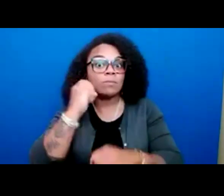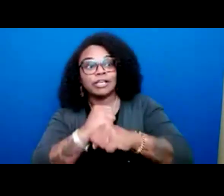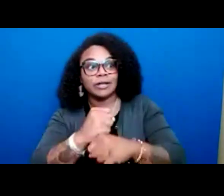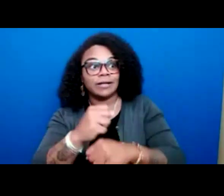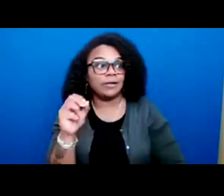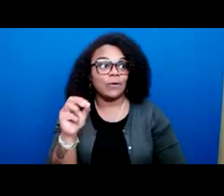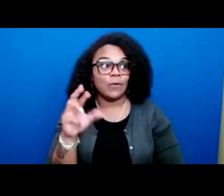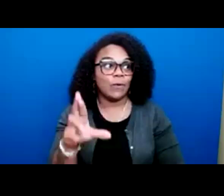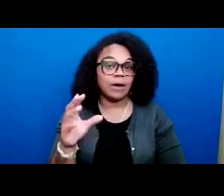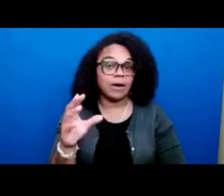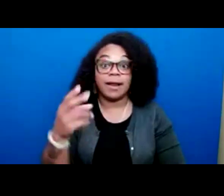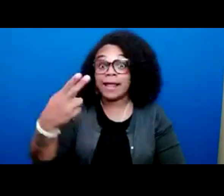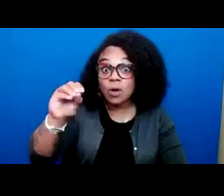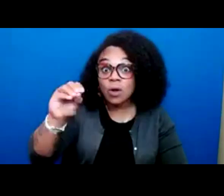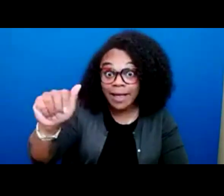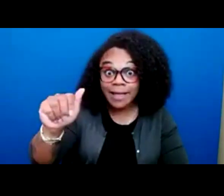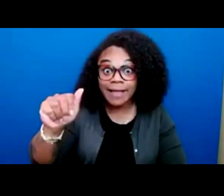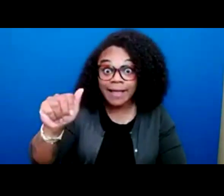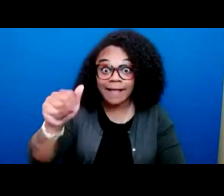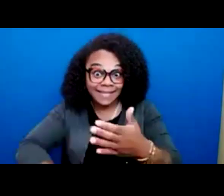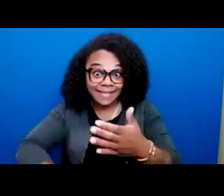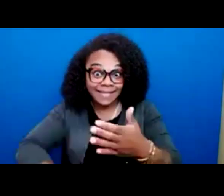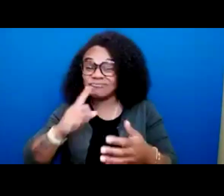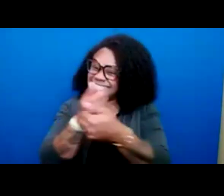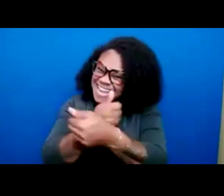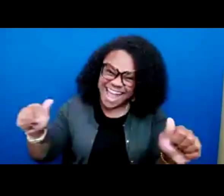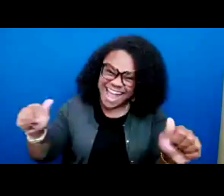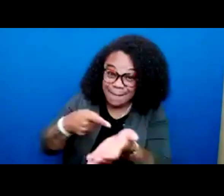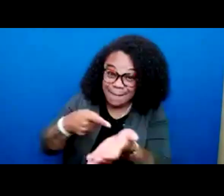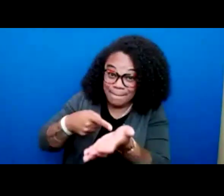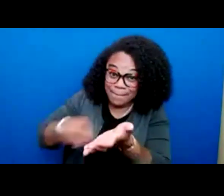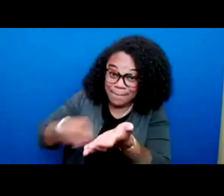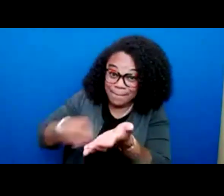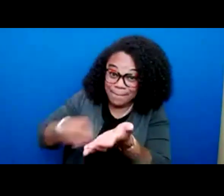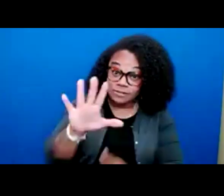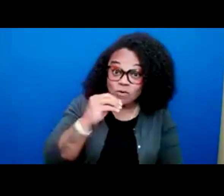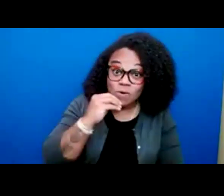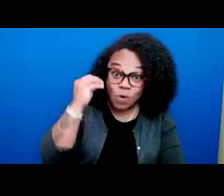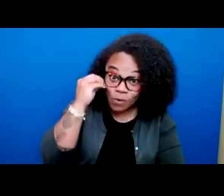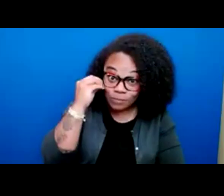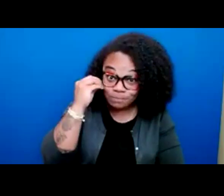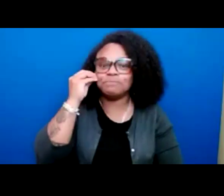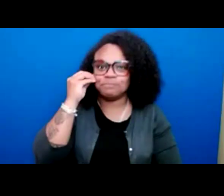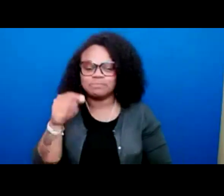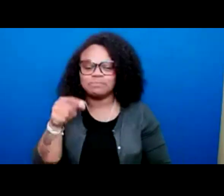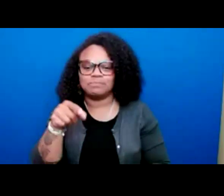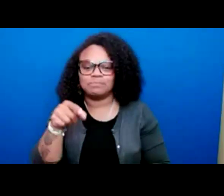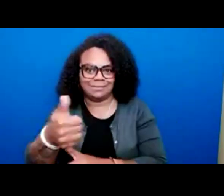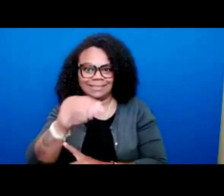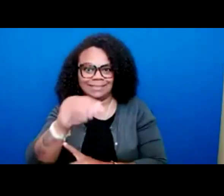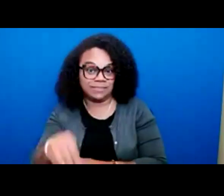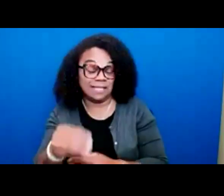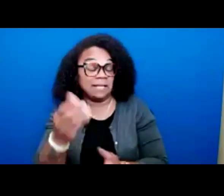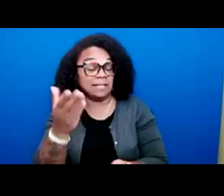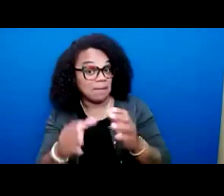home association fee, anything home expense related, okay, then it's a